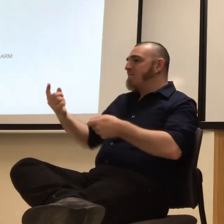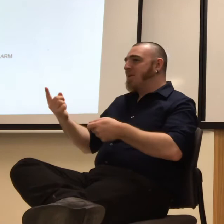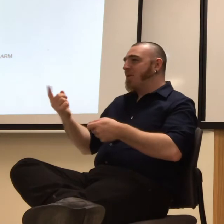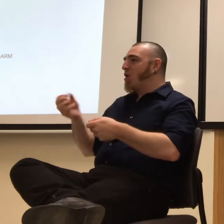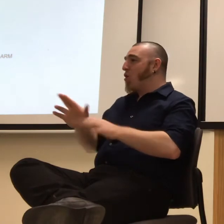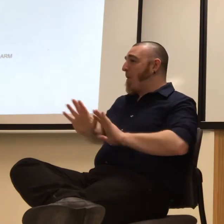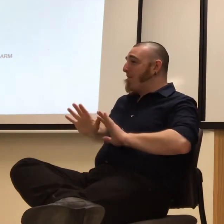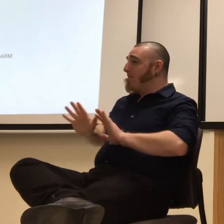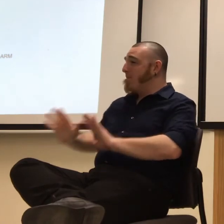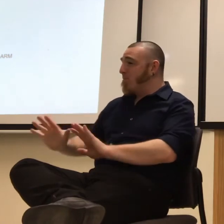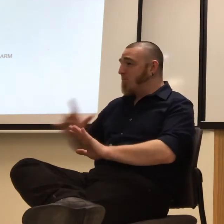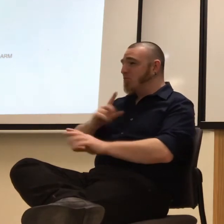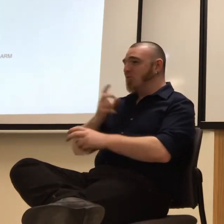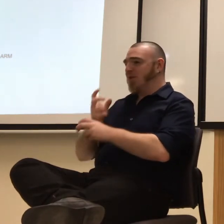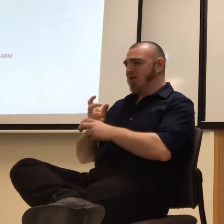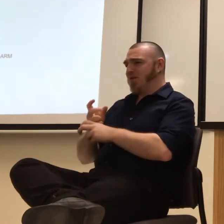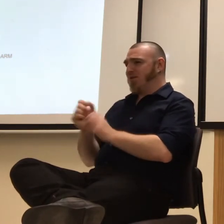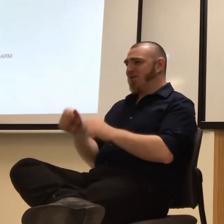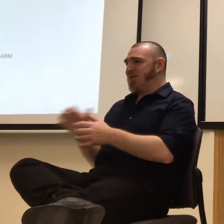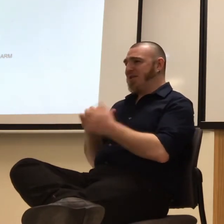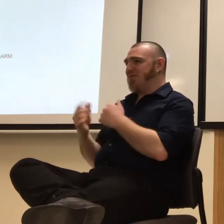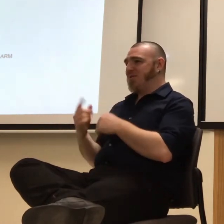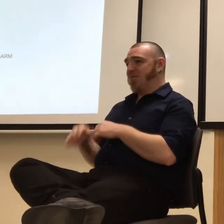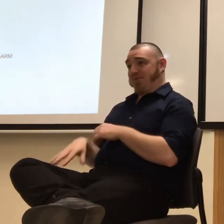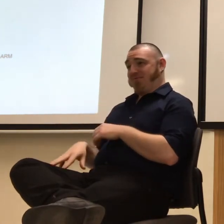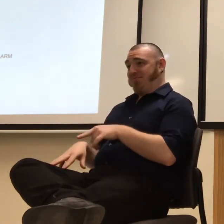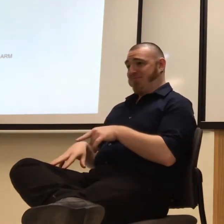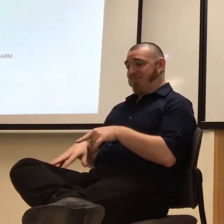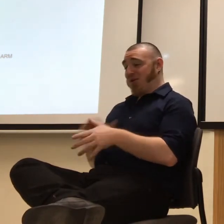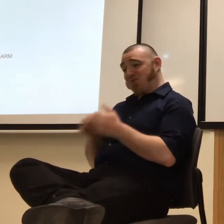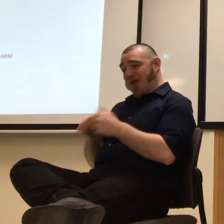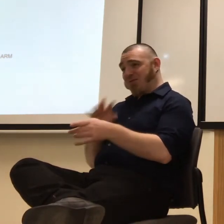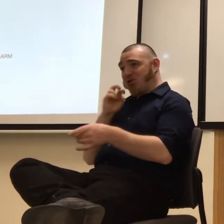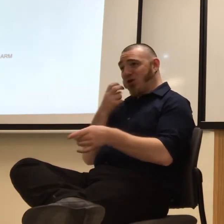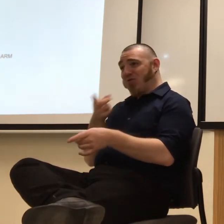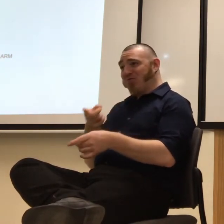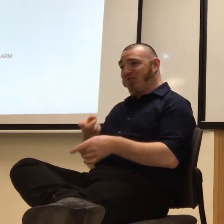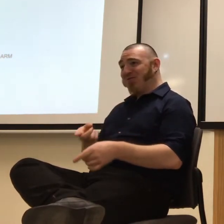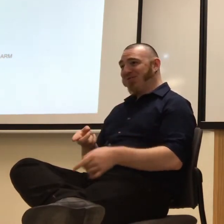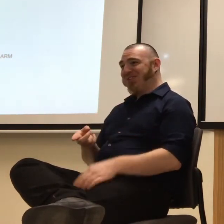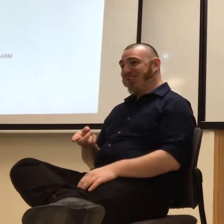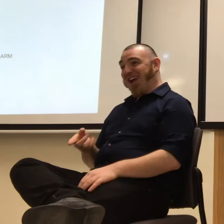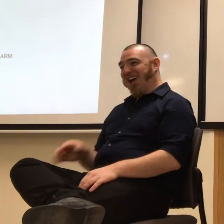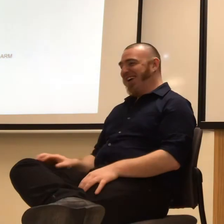could damage other things. She was just moving around and was just barely staying on there.